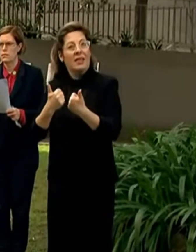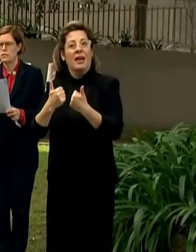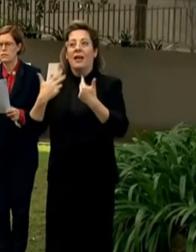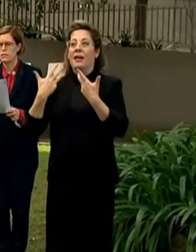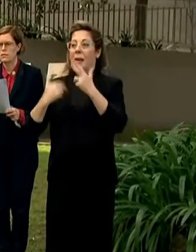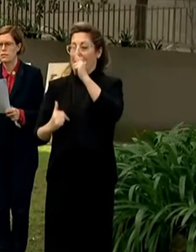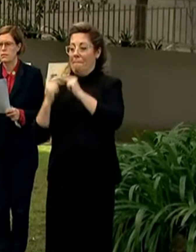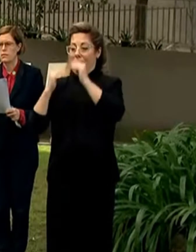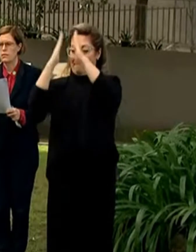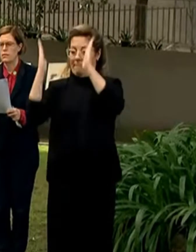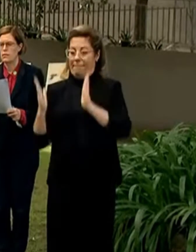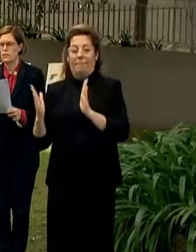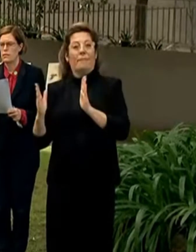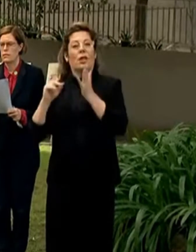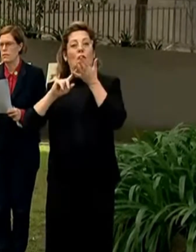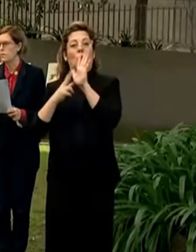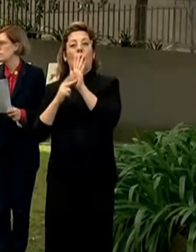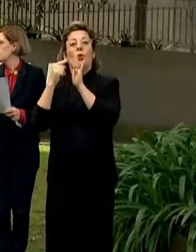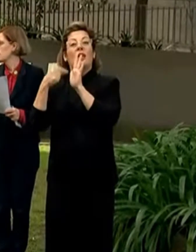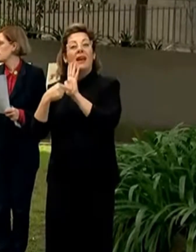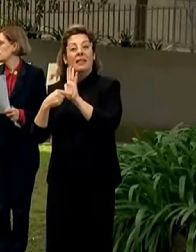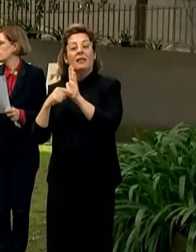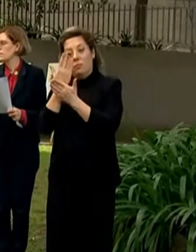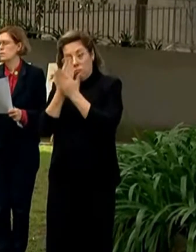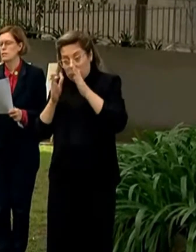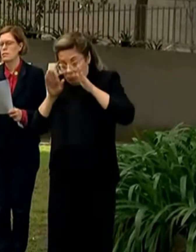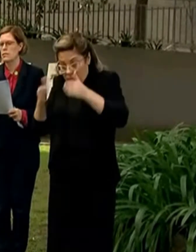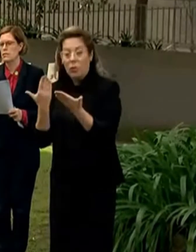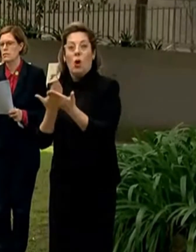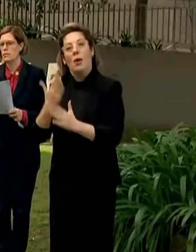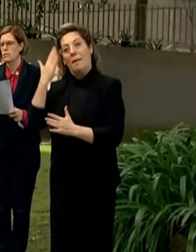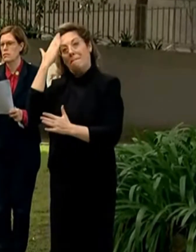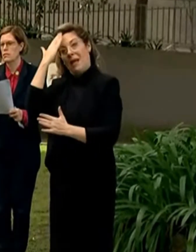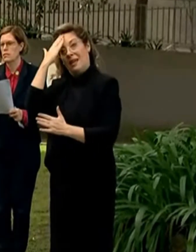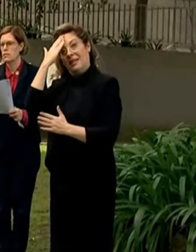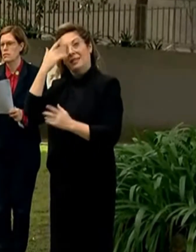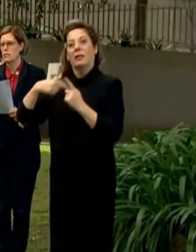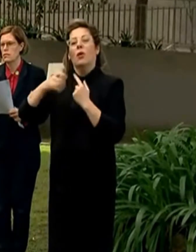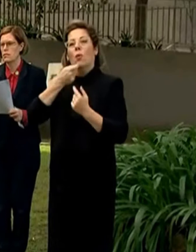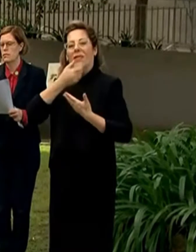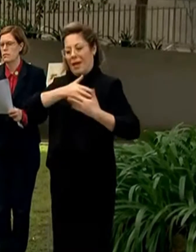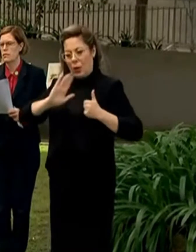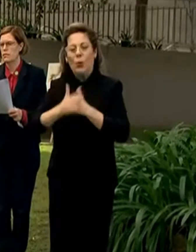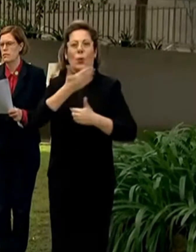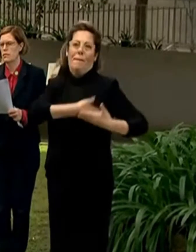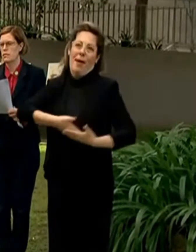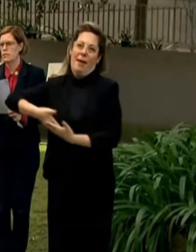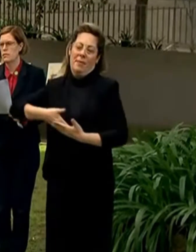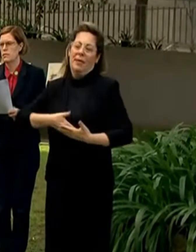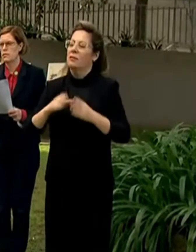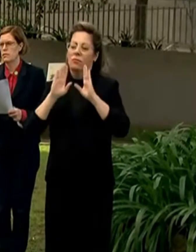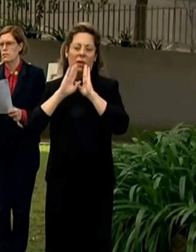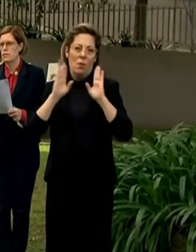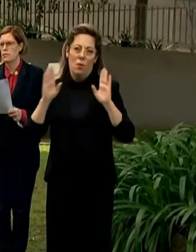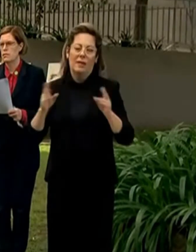critical period is really something extremely positive, and Minister Taylor will outline further details on that. But I want to thank her and her health department